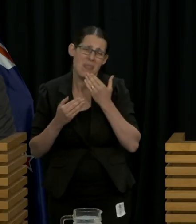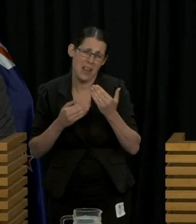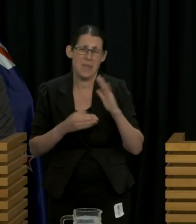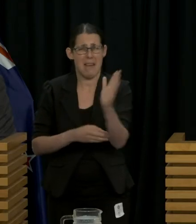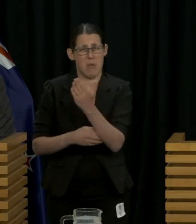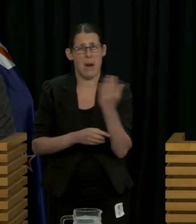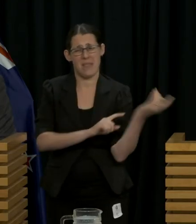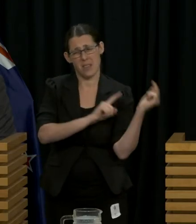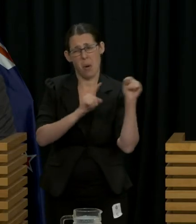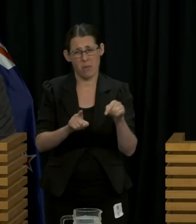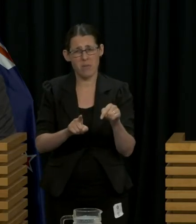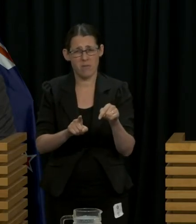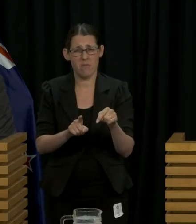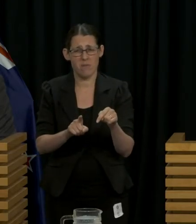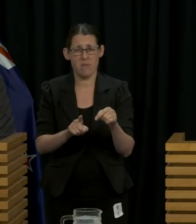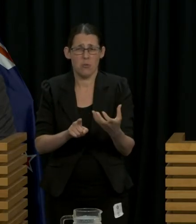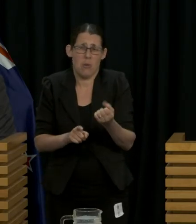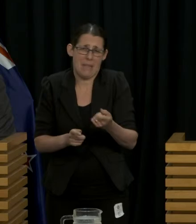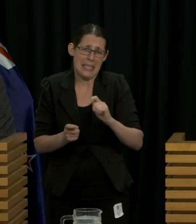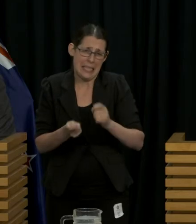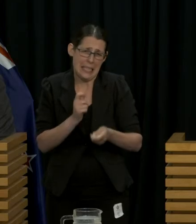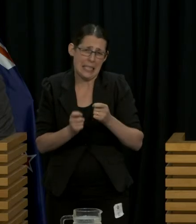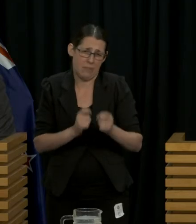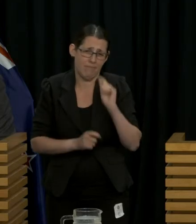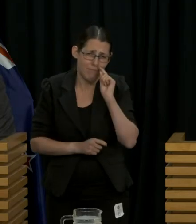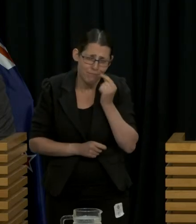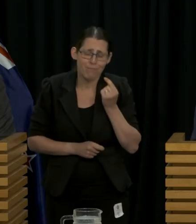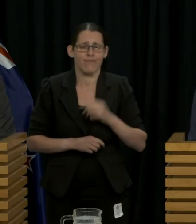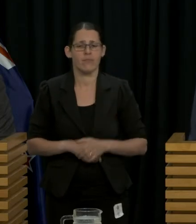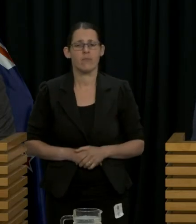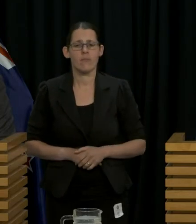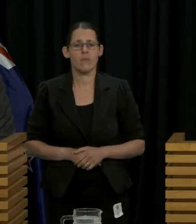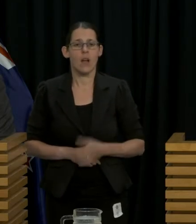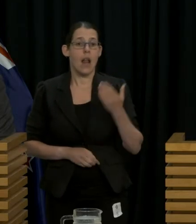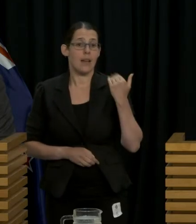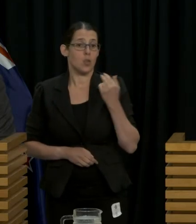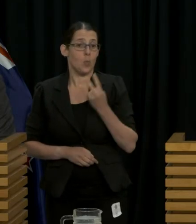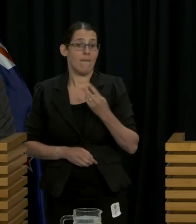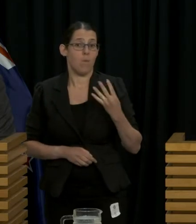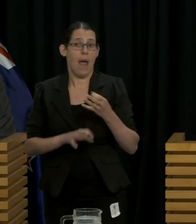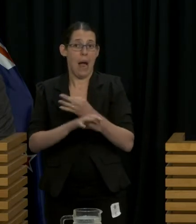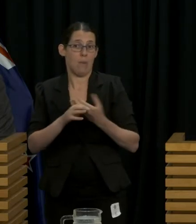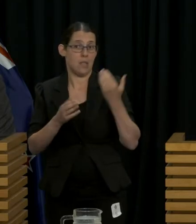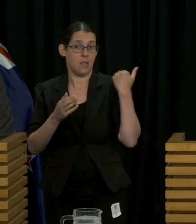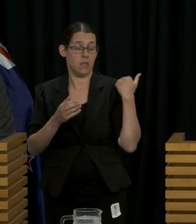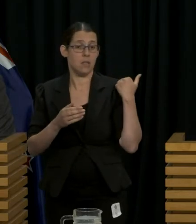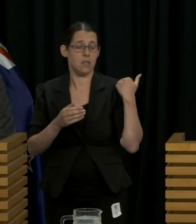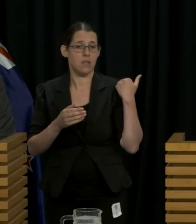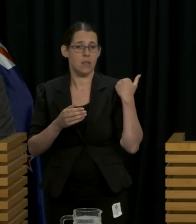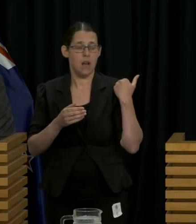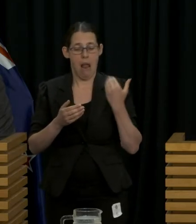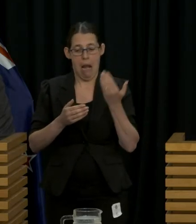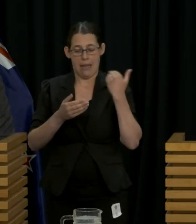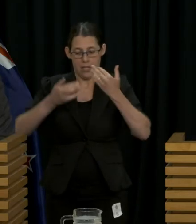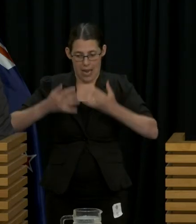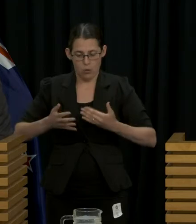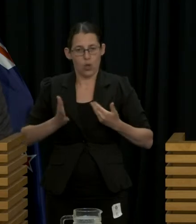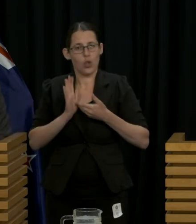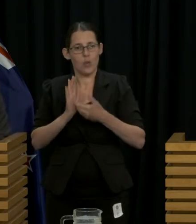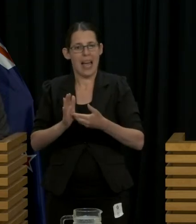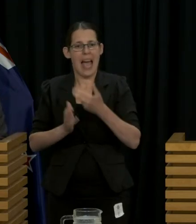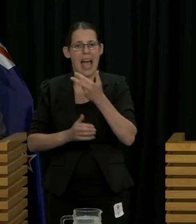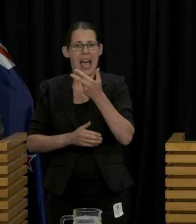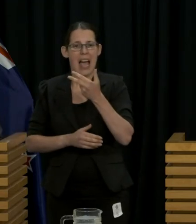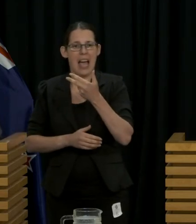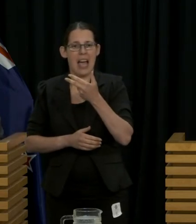here. Over the last 24 hours, our latest count shows 8,306 tests processed, and